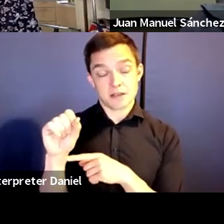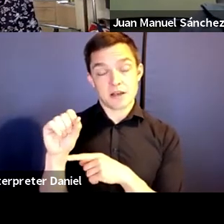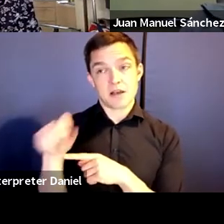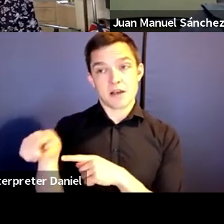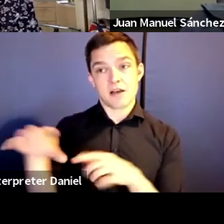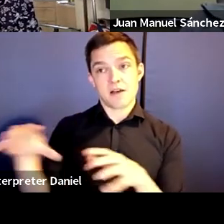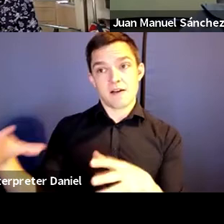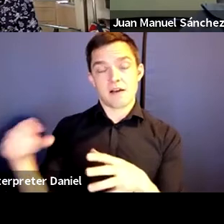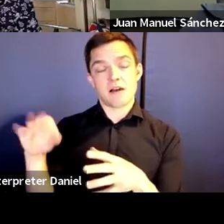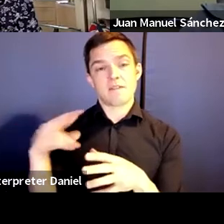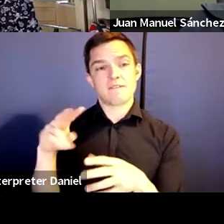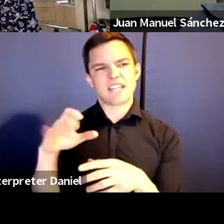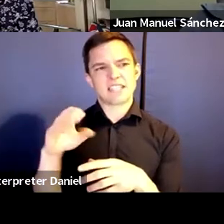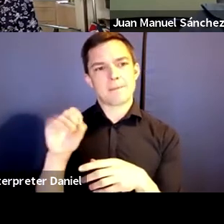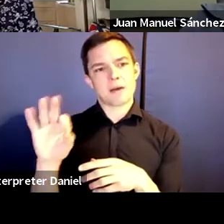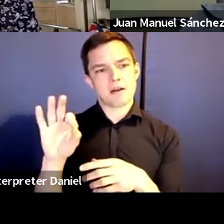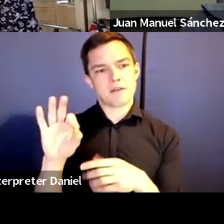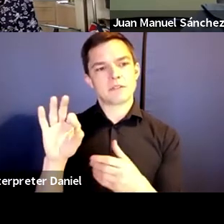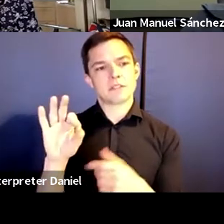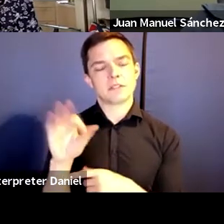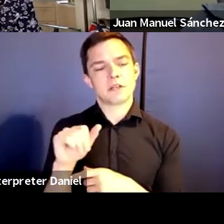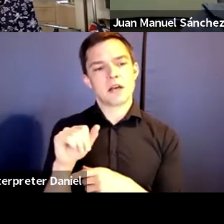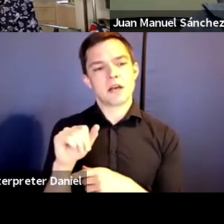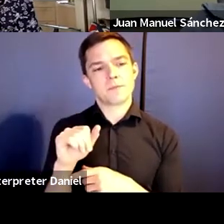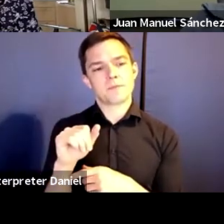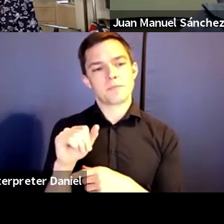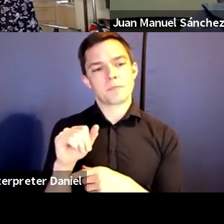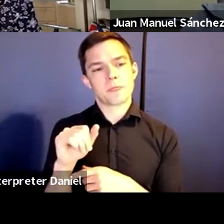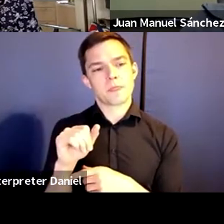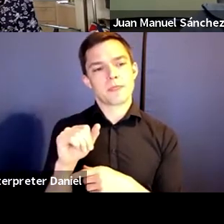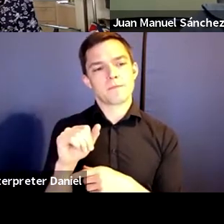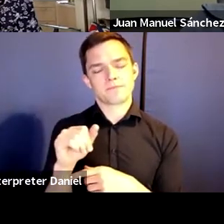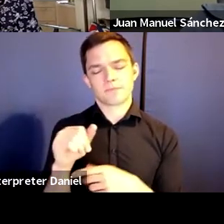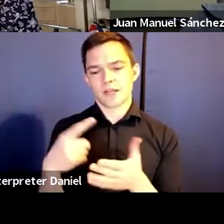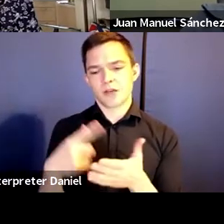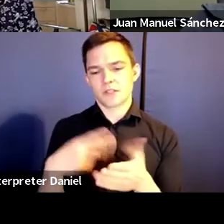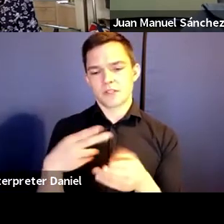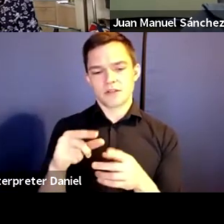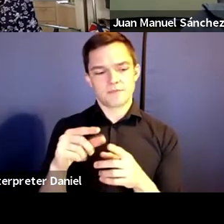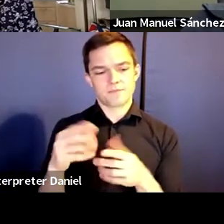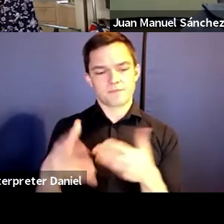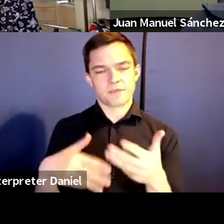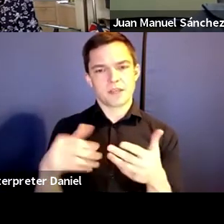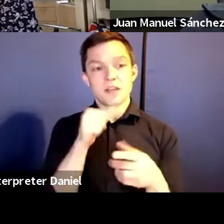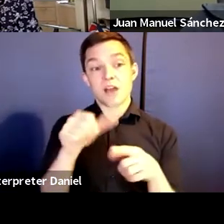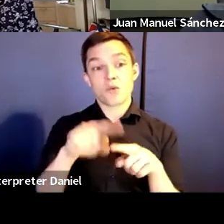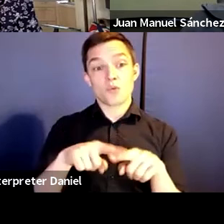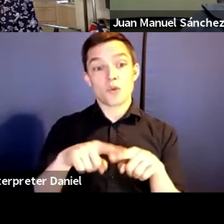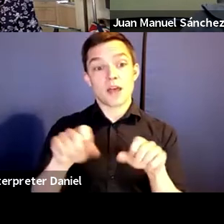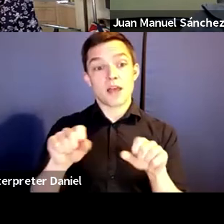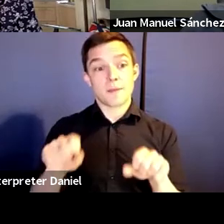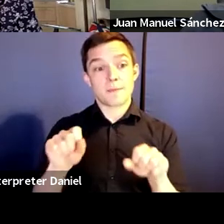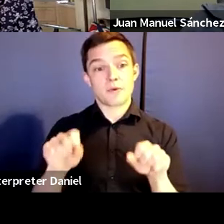of a pro un what is it unreliable